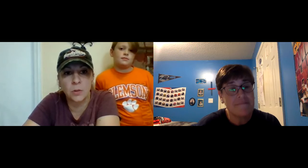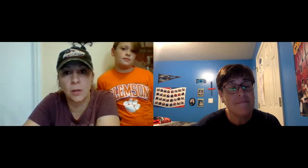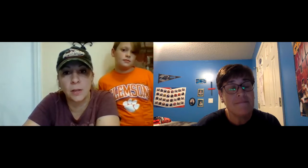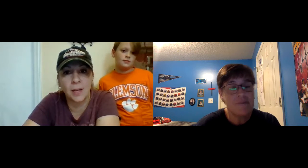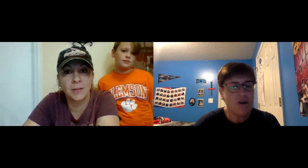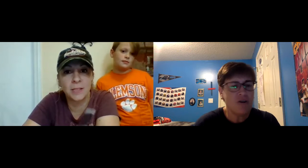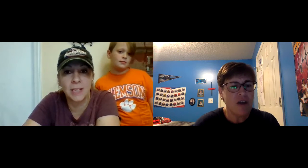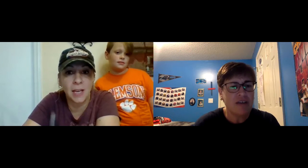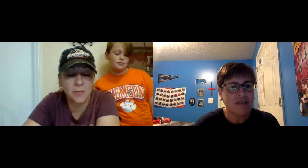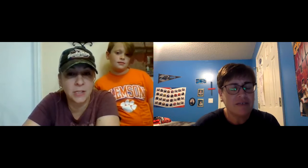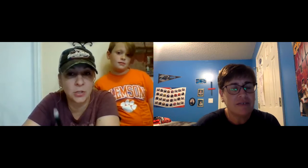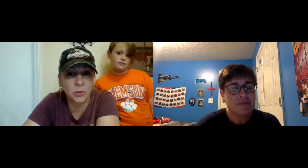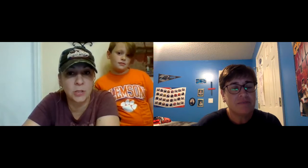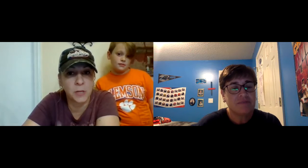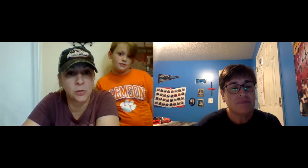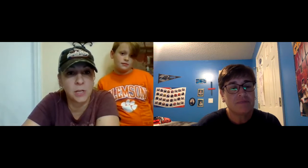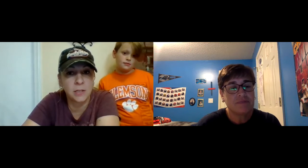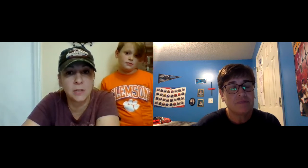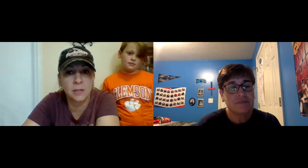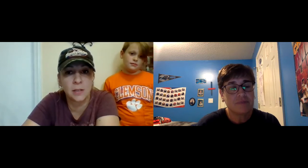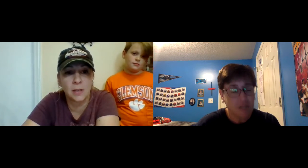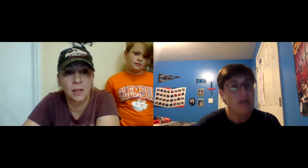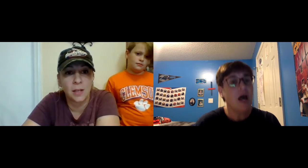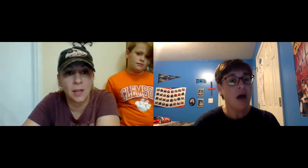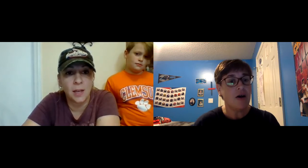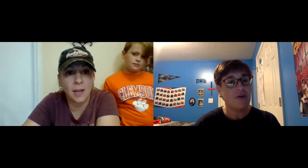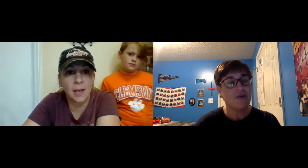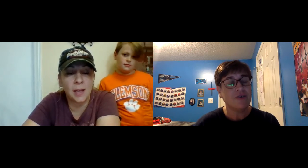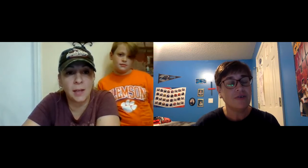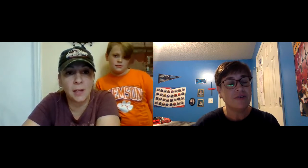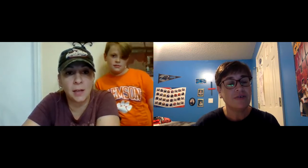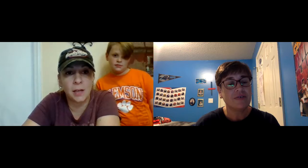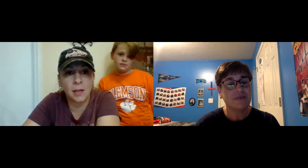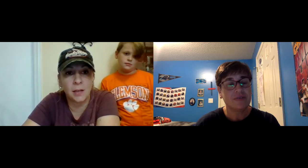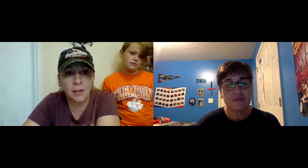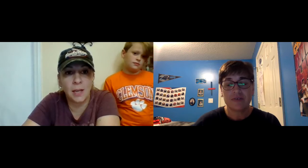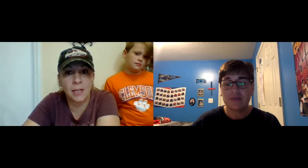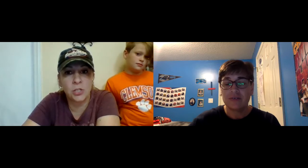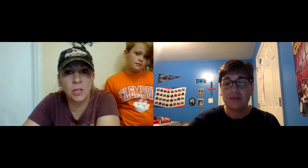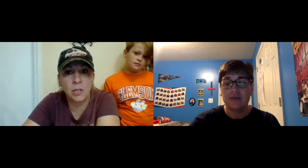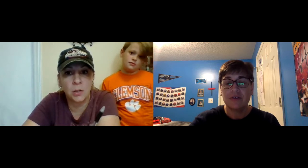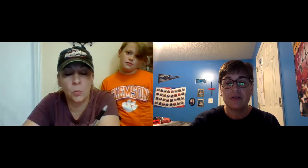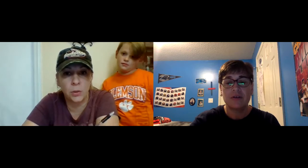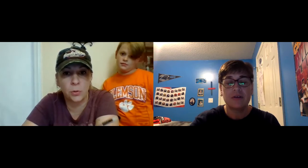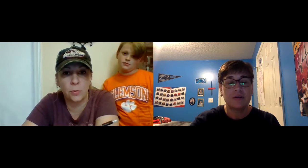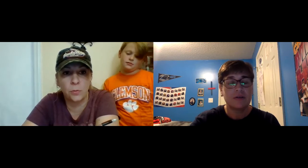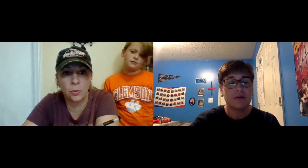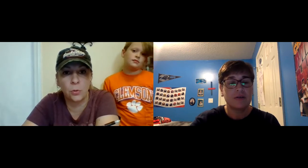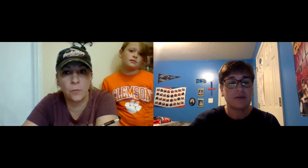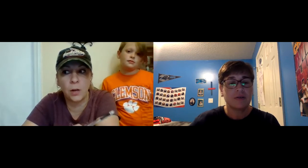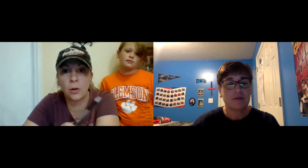Oh, sorry. I was gonna say I have a sister who's in special needs. Oh. And yeah, and she went